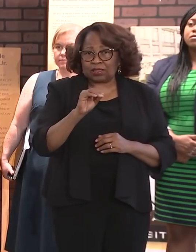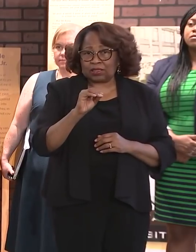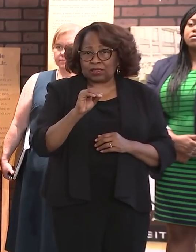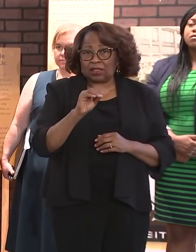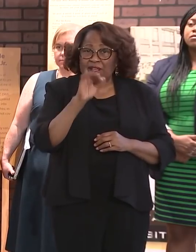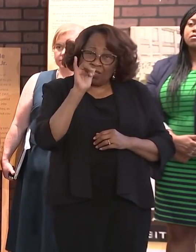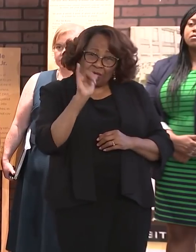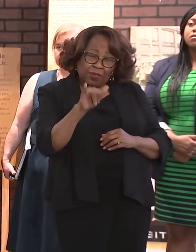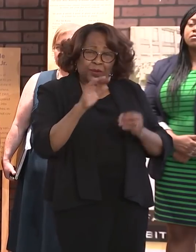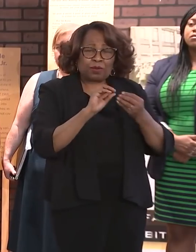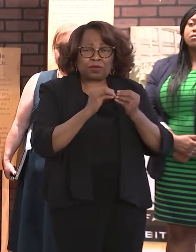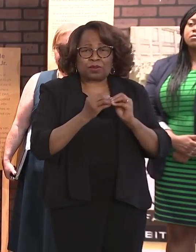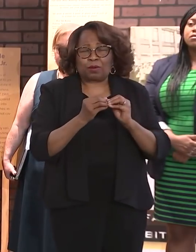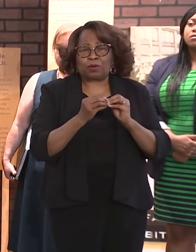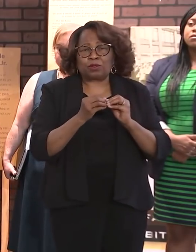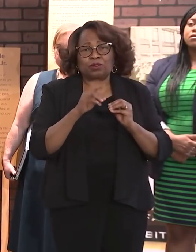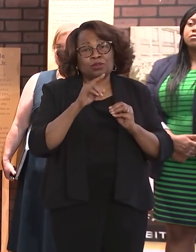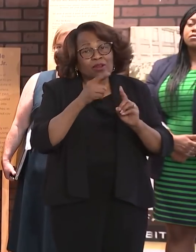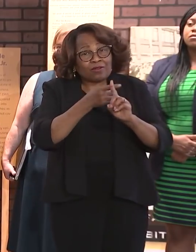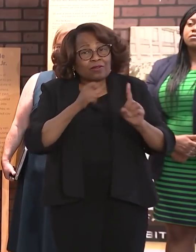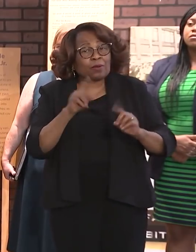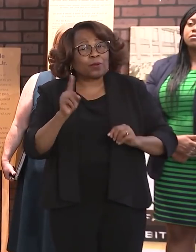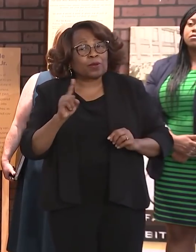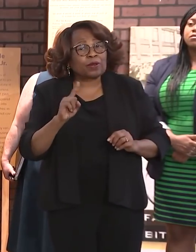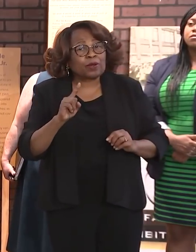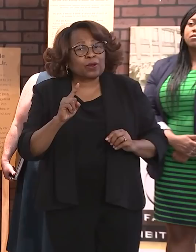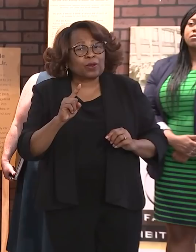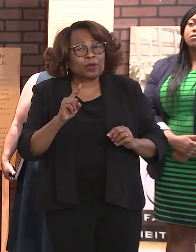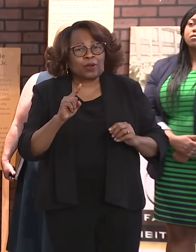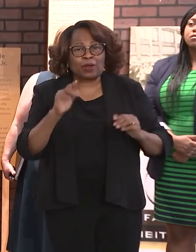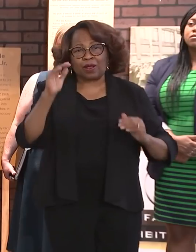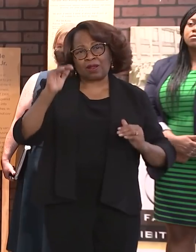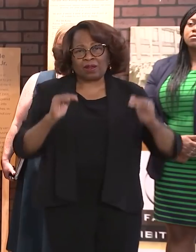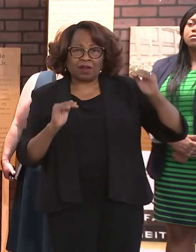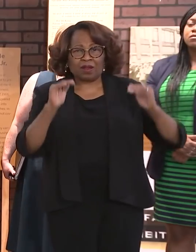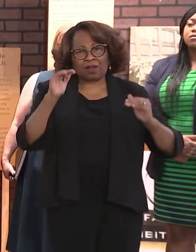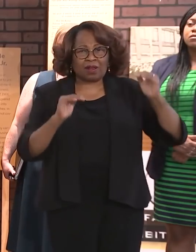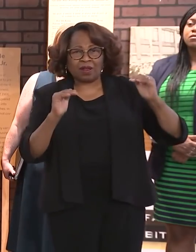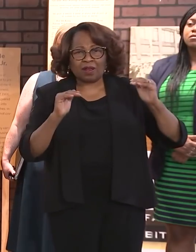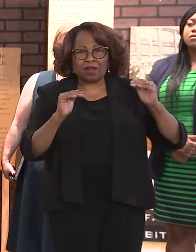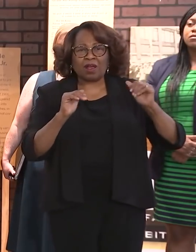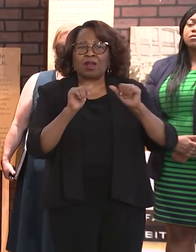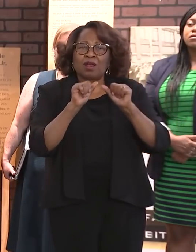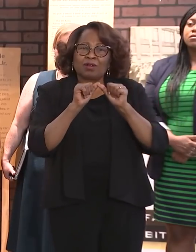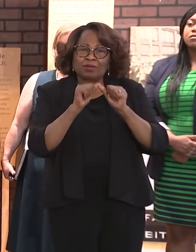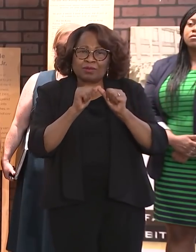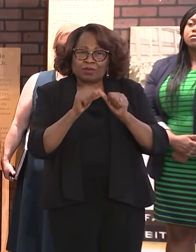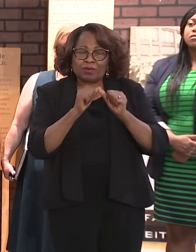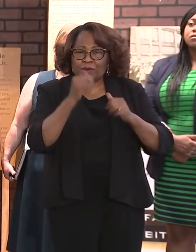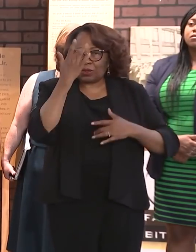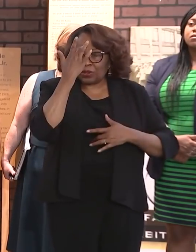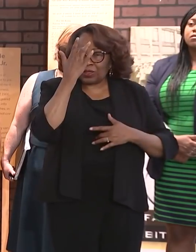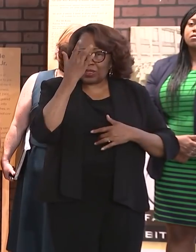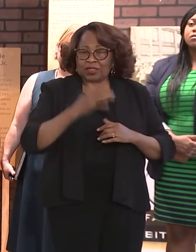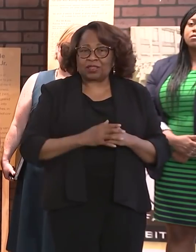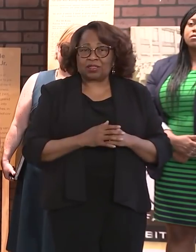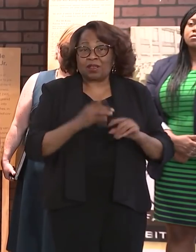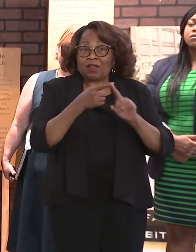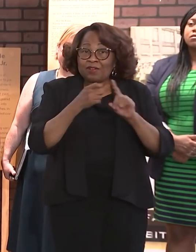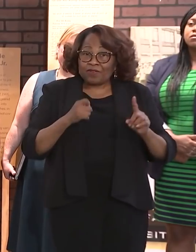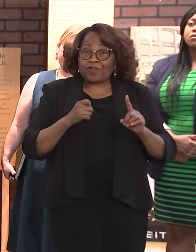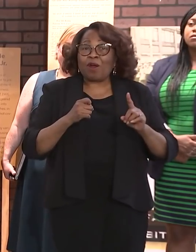These sobering statistics stem from disproportionate rates of chronic diseases, born